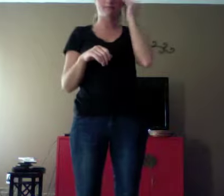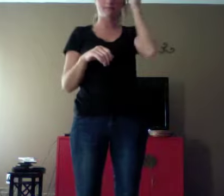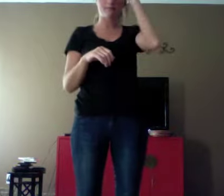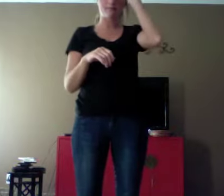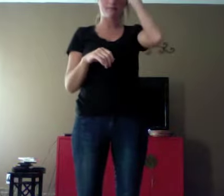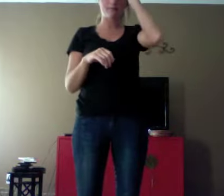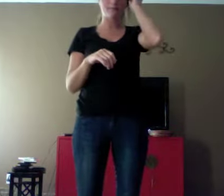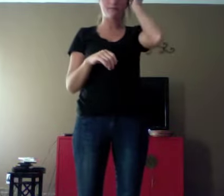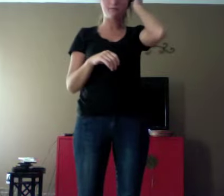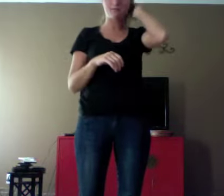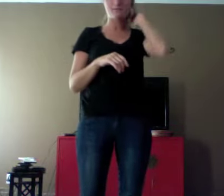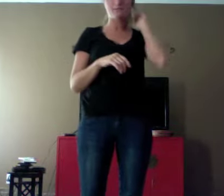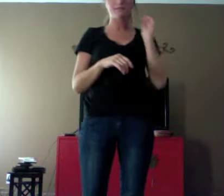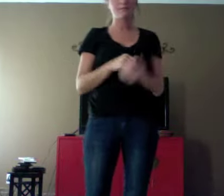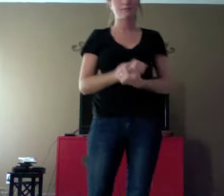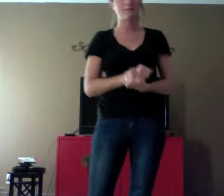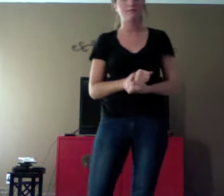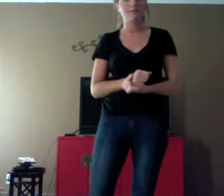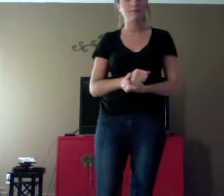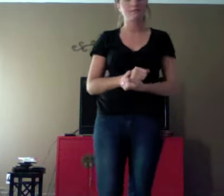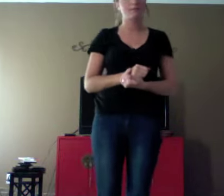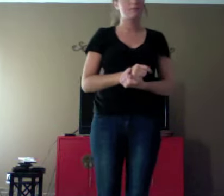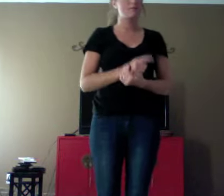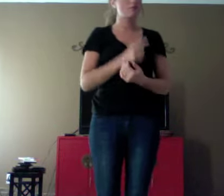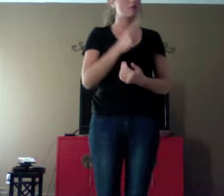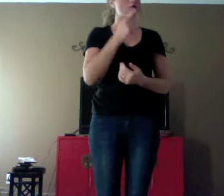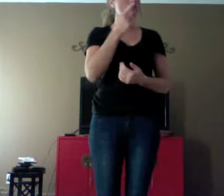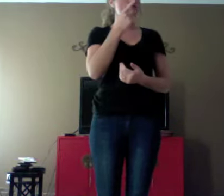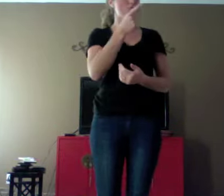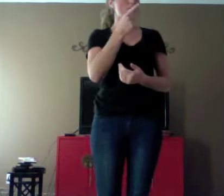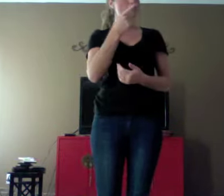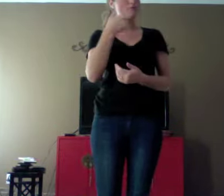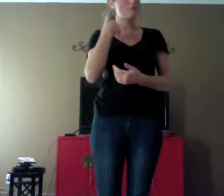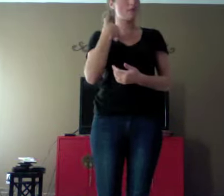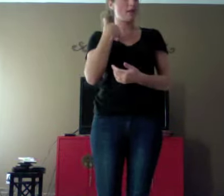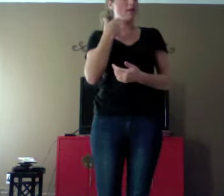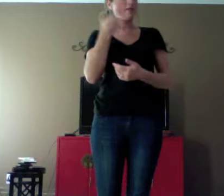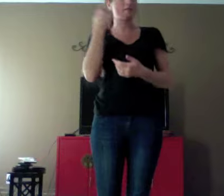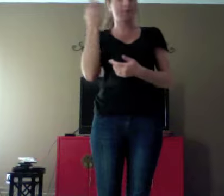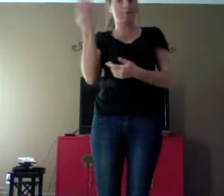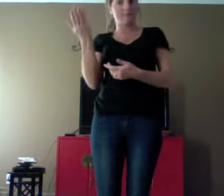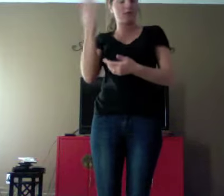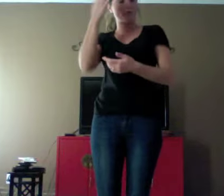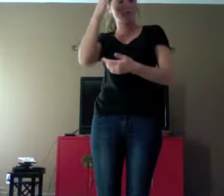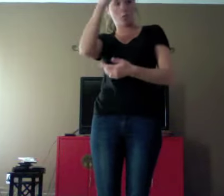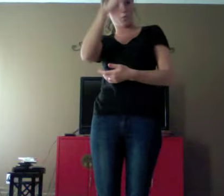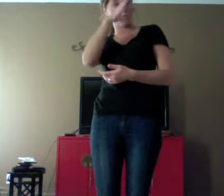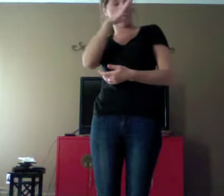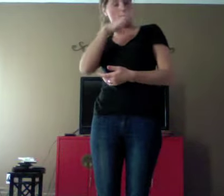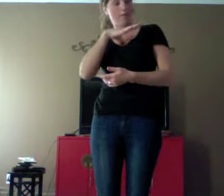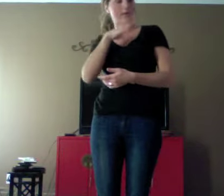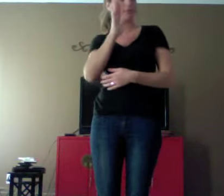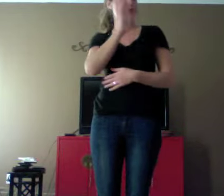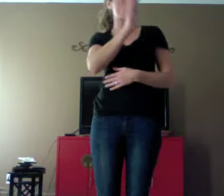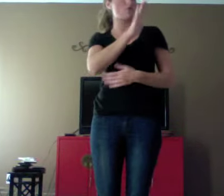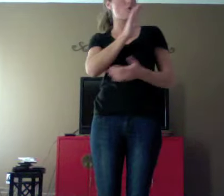And do you take this woman to be your lawfully wedded wife? Or do you take this man to